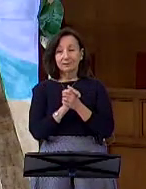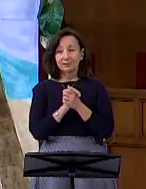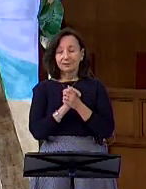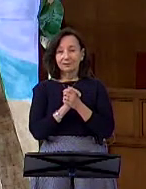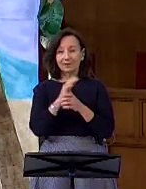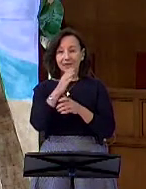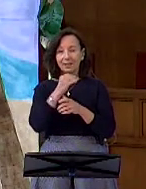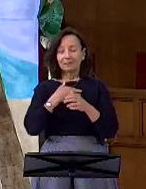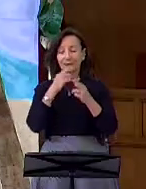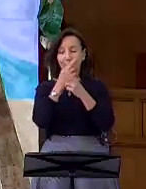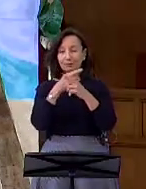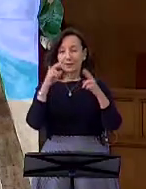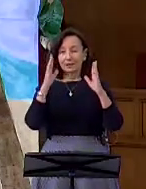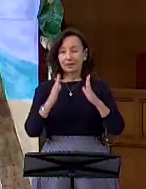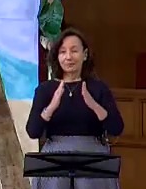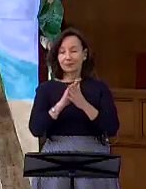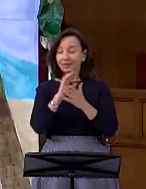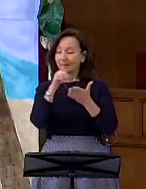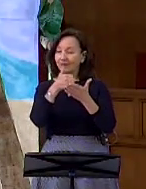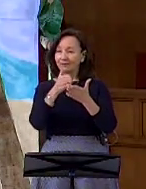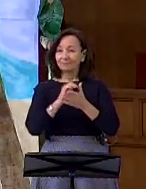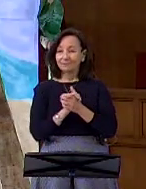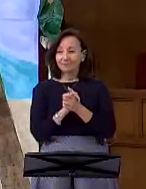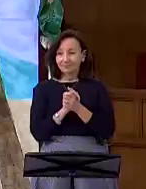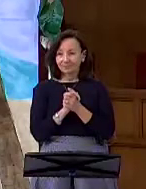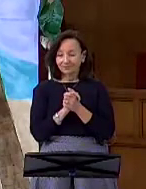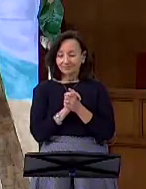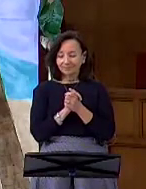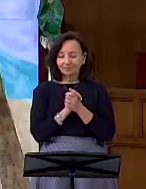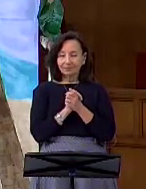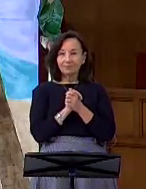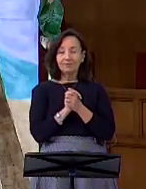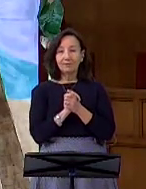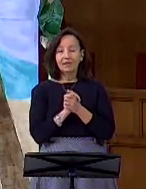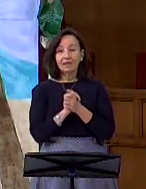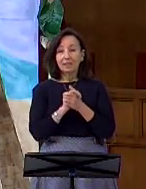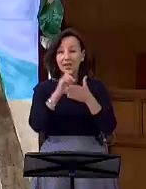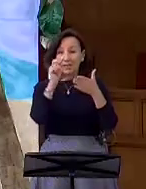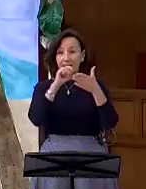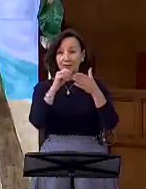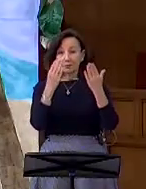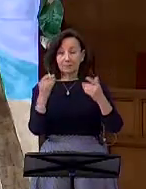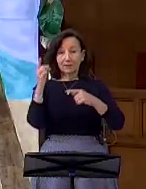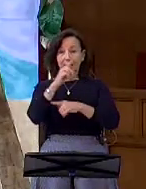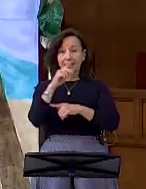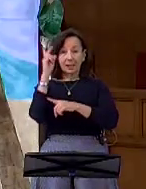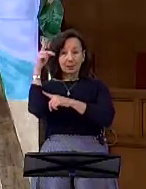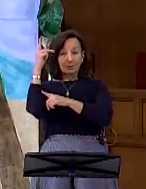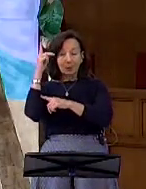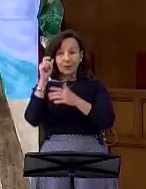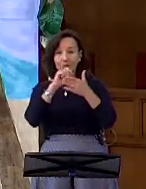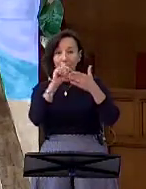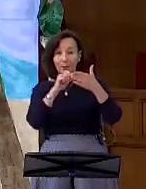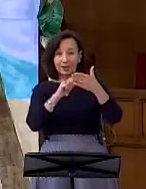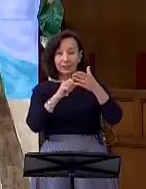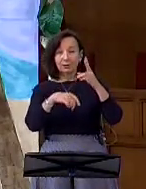and my Redeemer. Amen. In our scripture today, Paul is writing to the